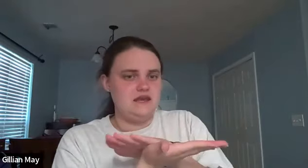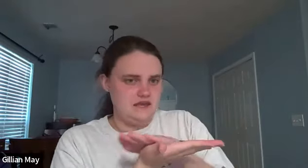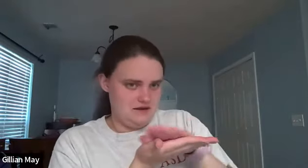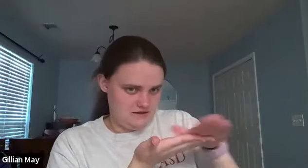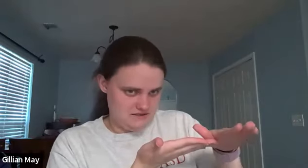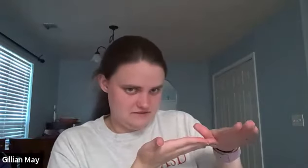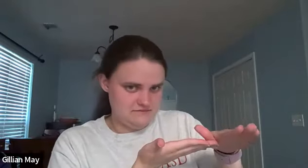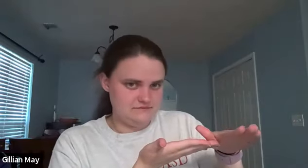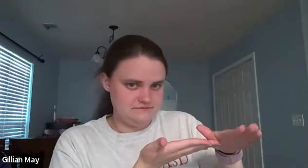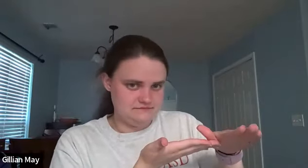Nice.